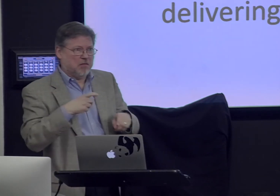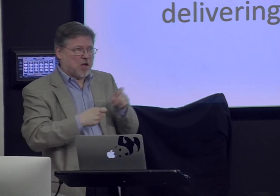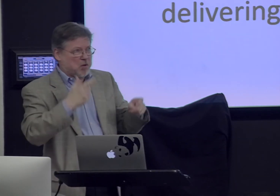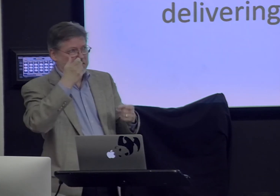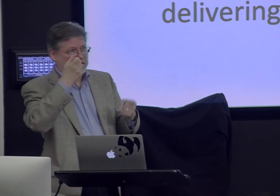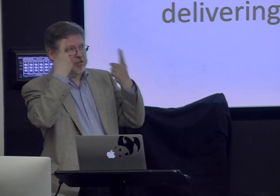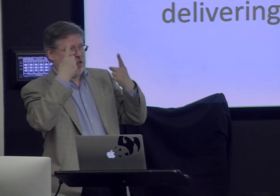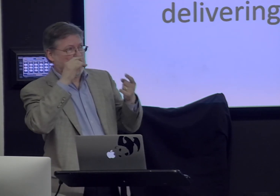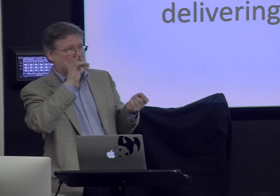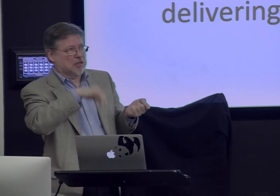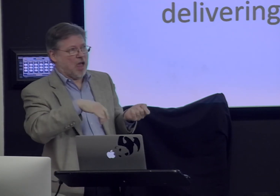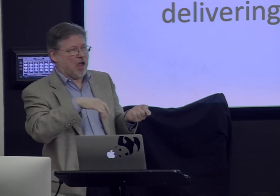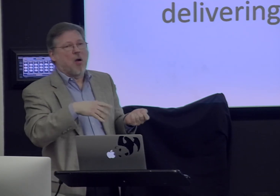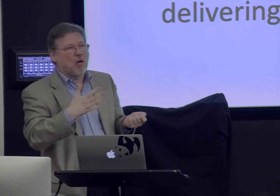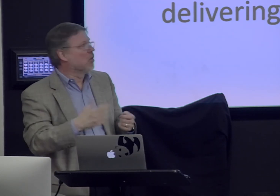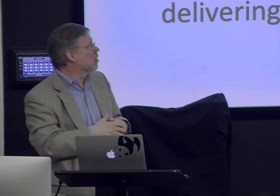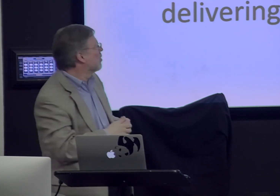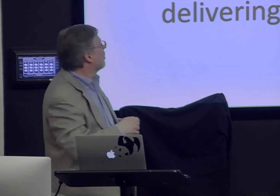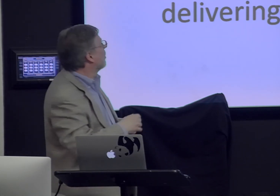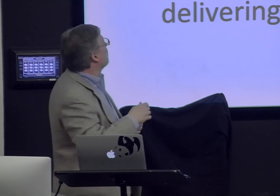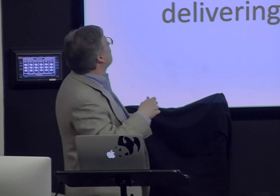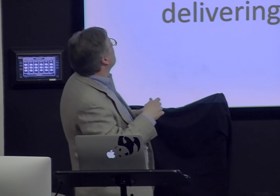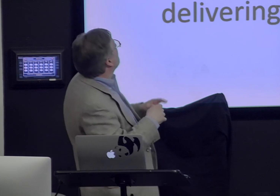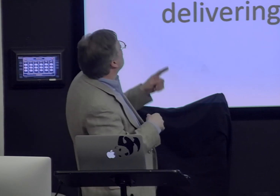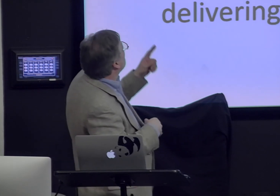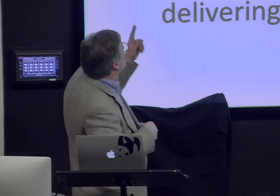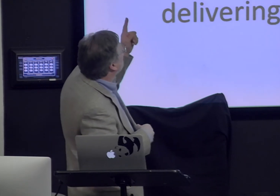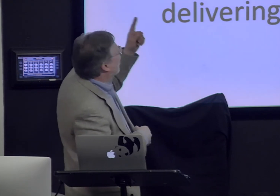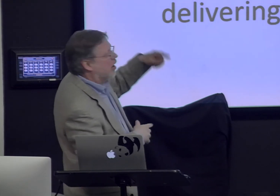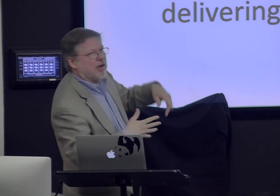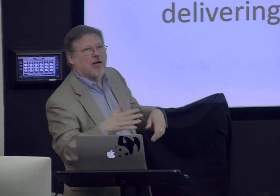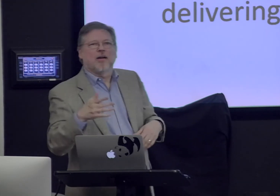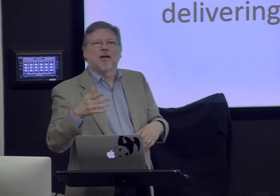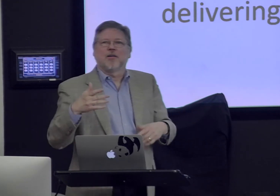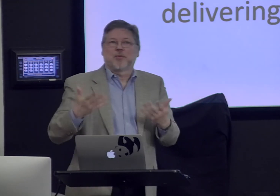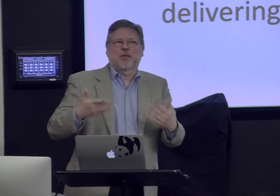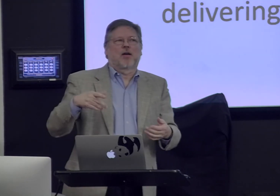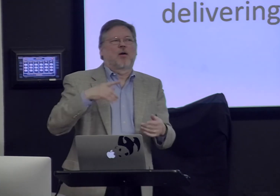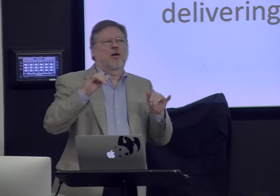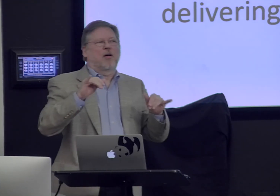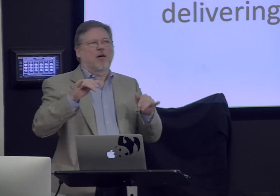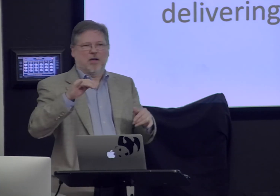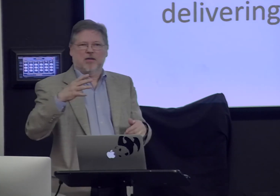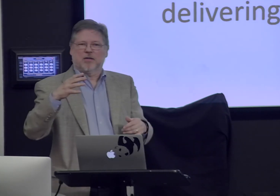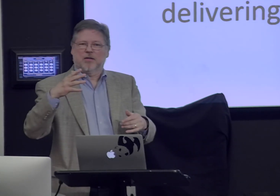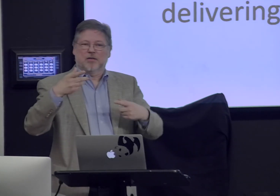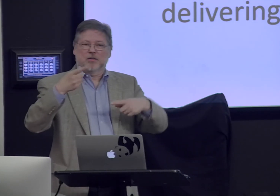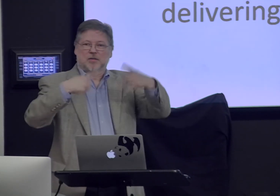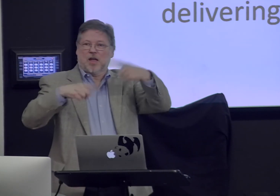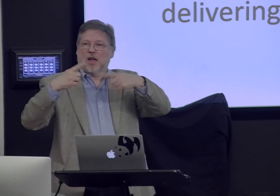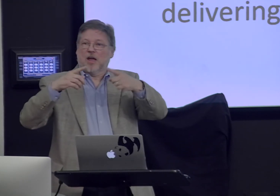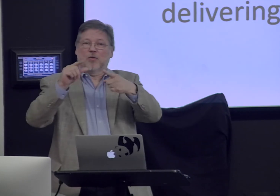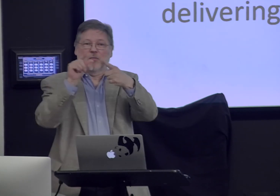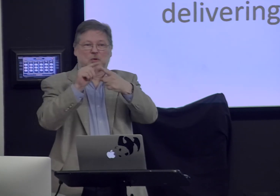neuroscience, sociolinguistic backgrounds, and might bring each of those forms of education to bear on this